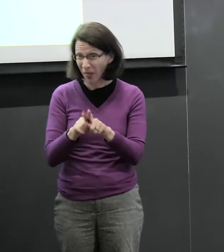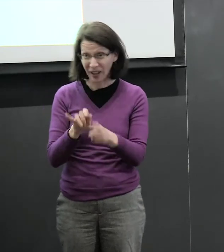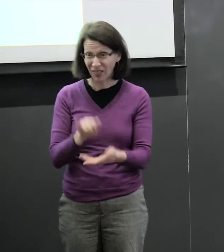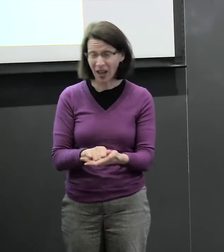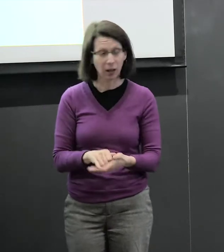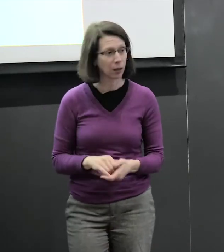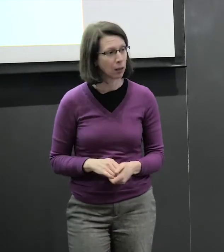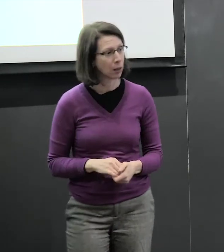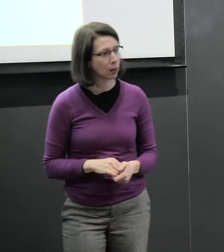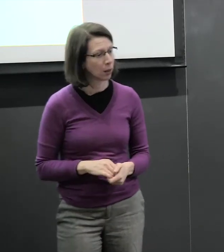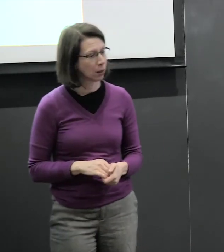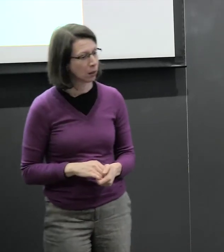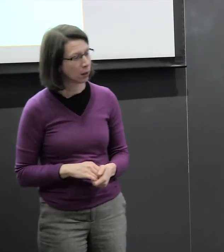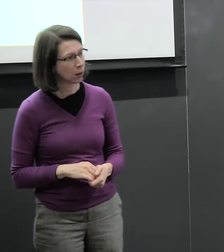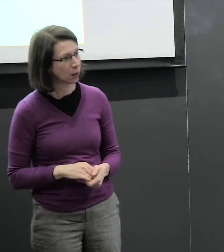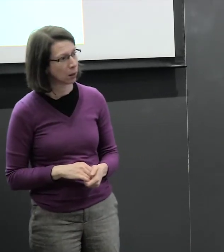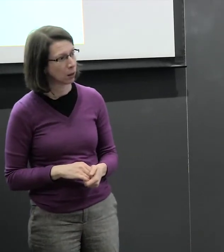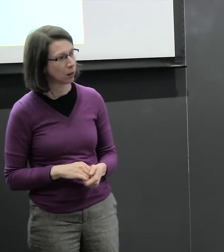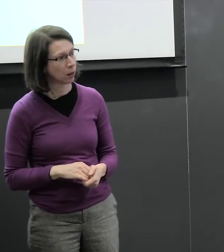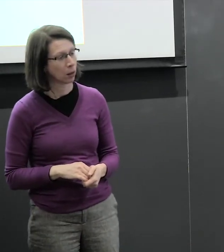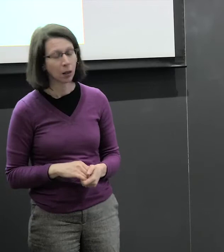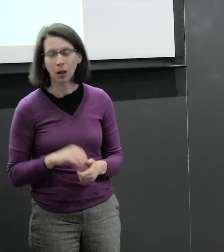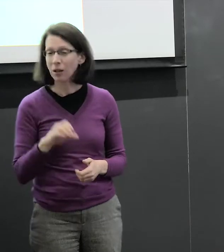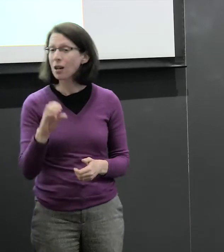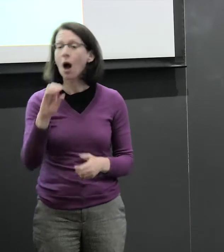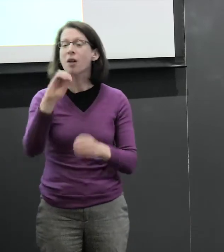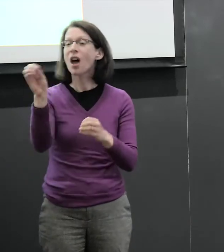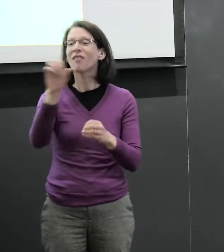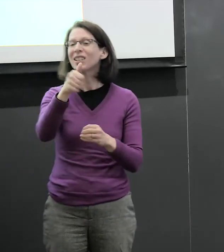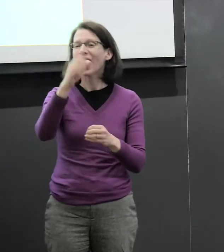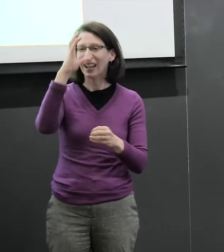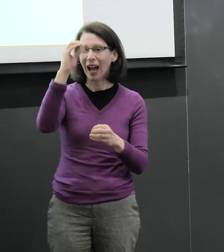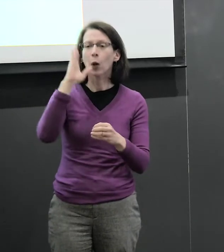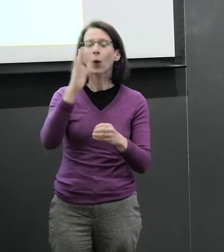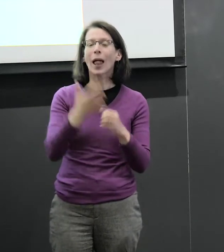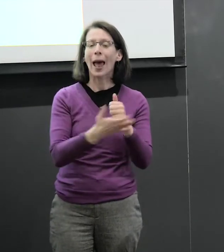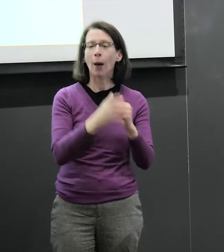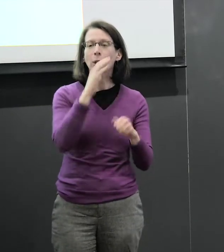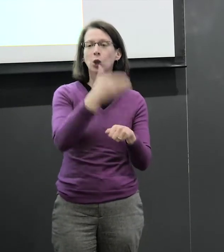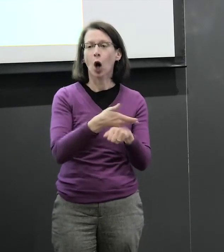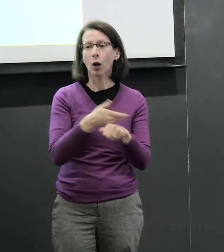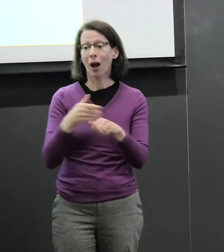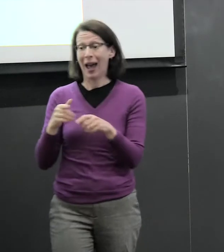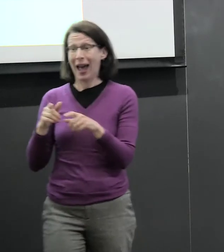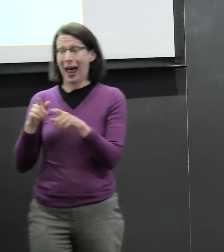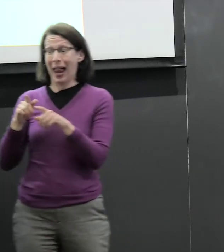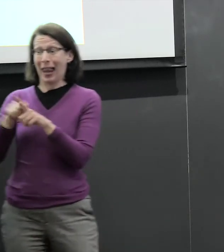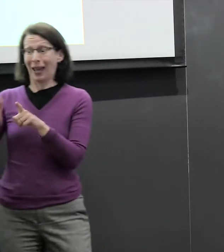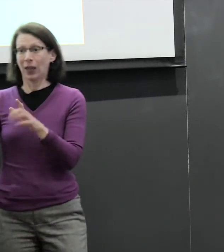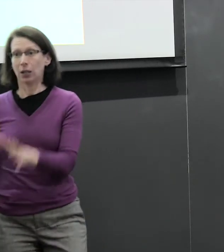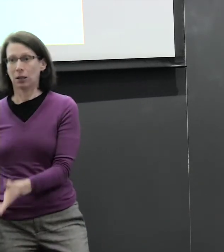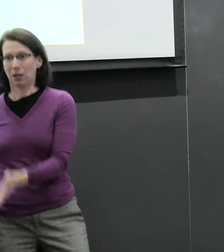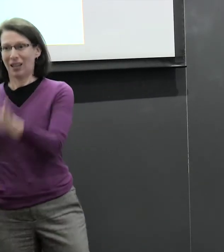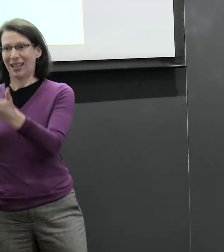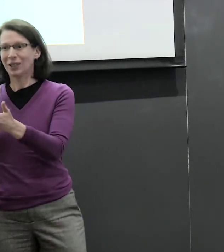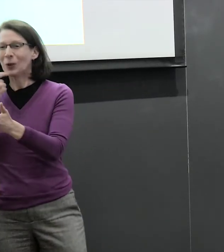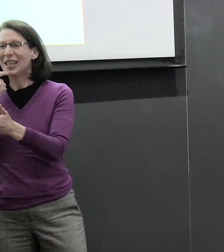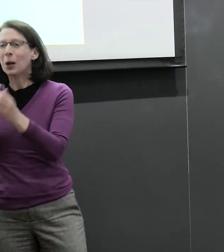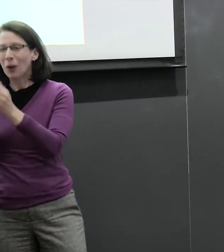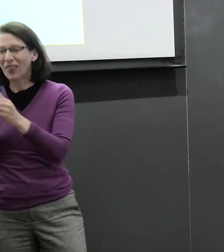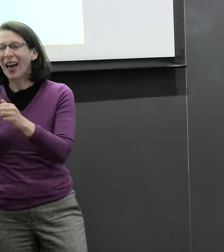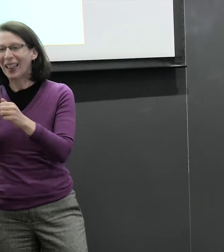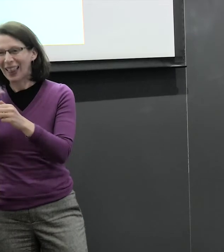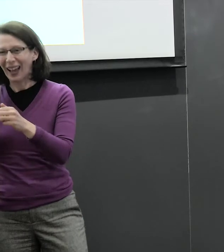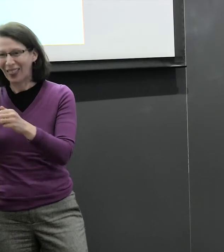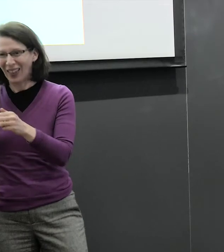you say none of these 10 guys will help his daughter like this, now this is just a completely standard at issue until.